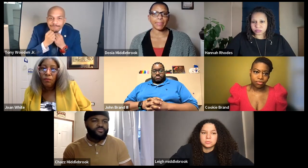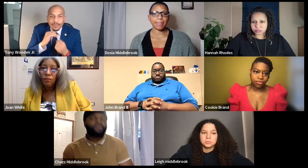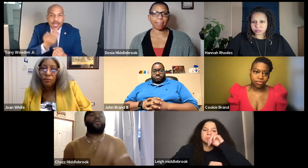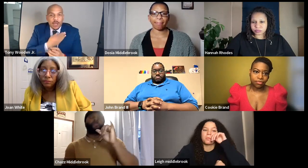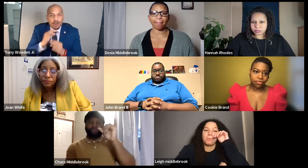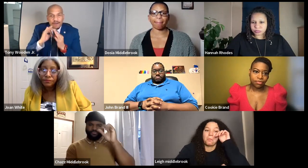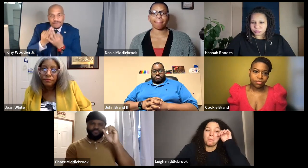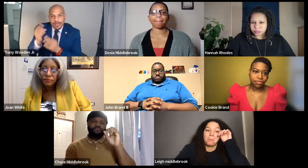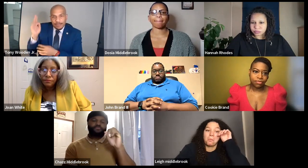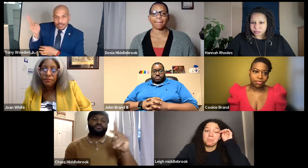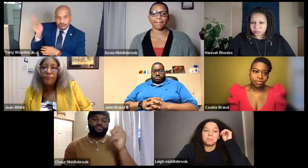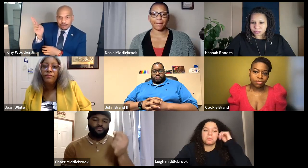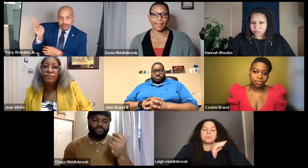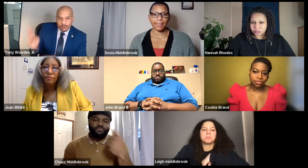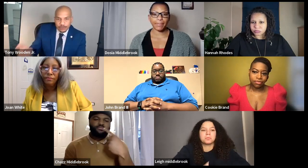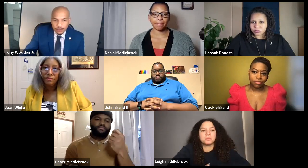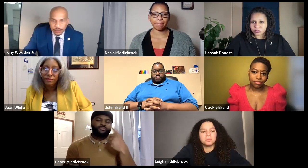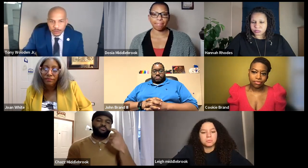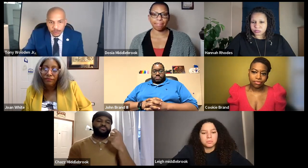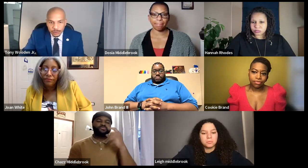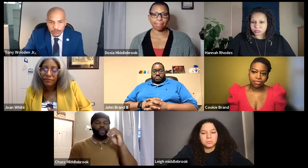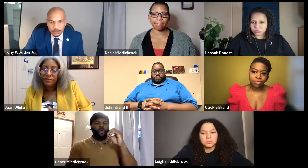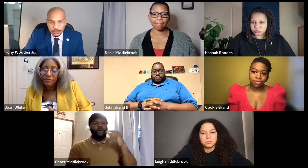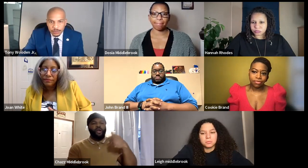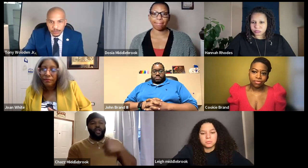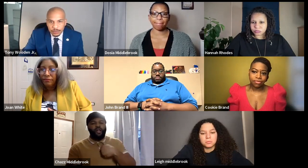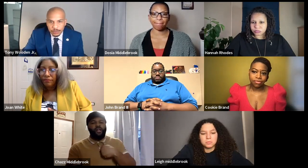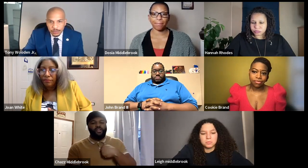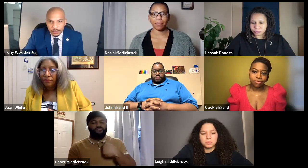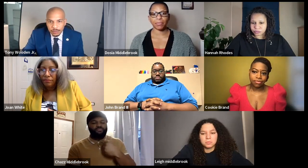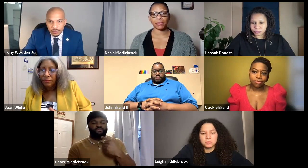to really value our family and its history.